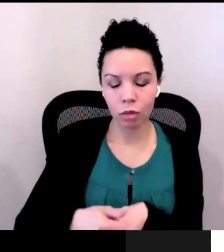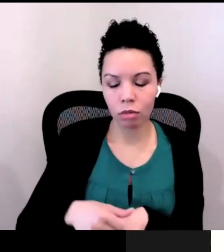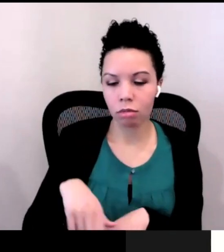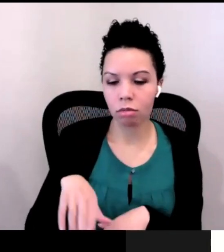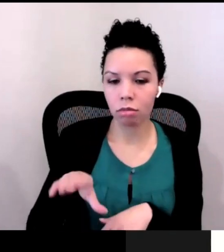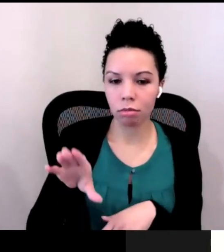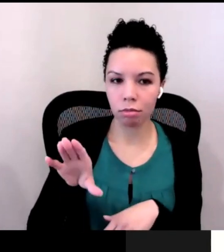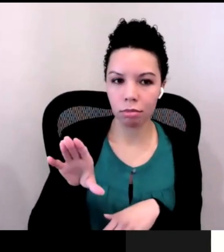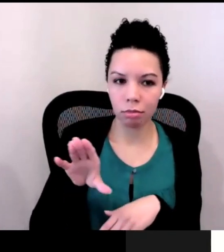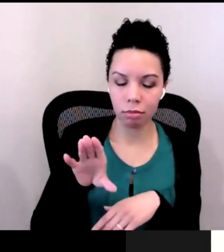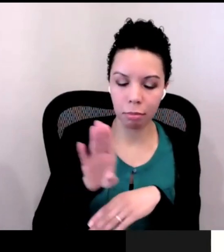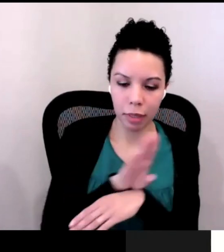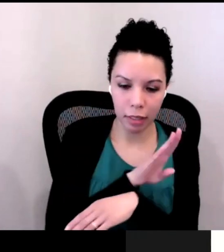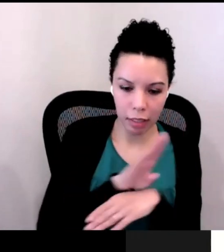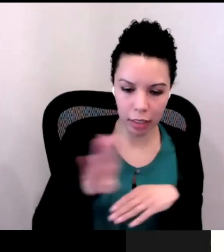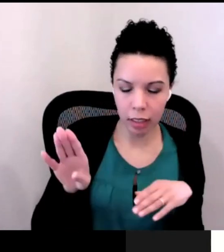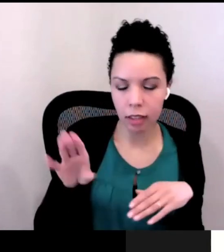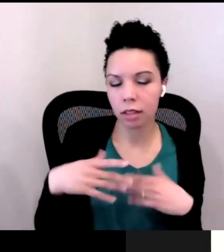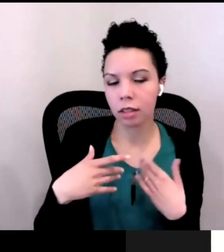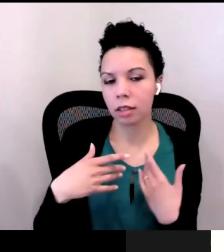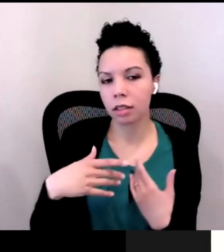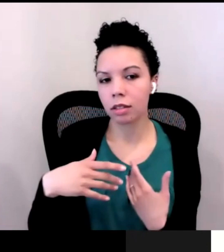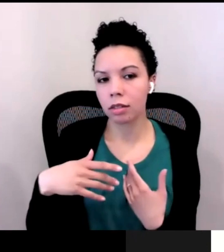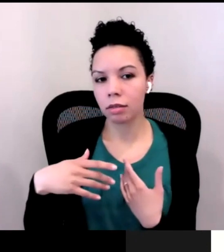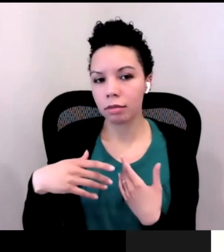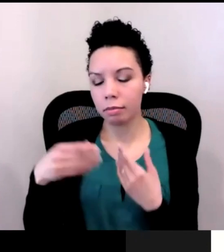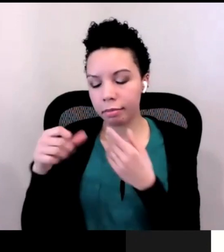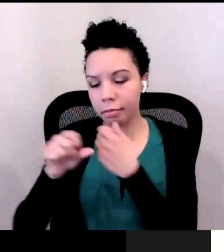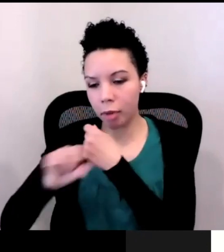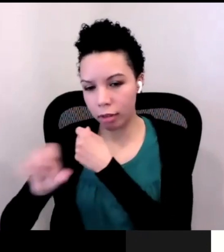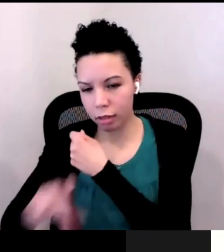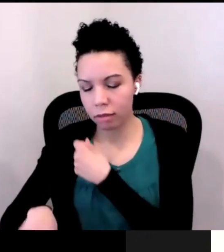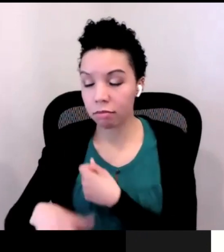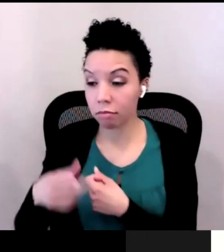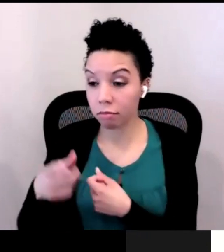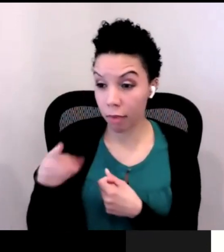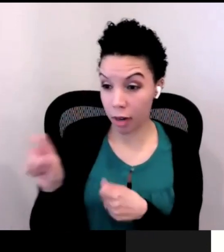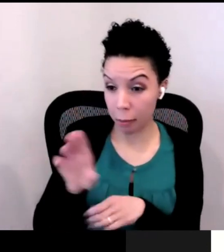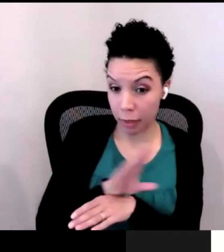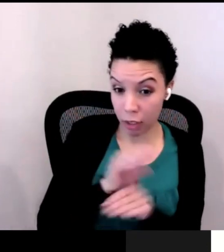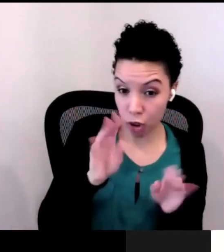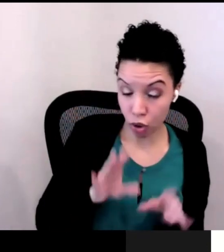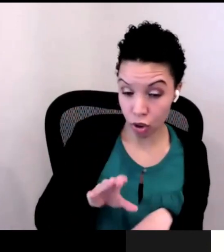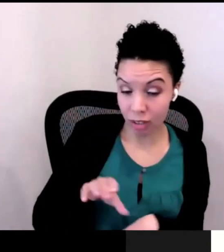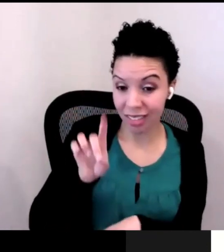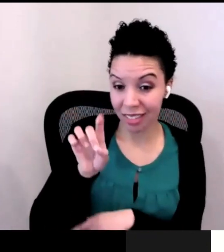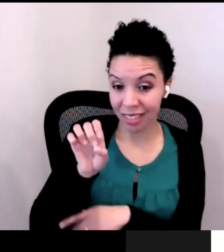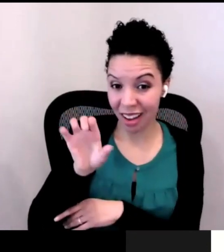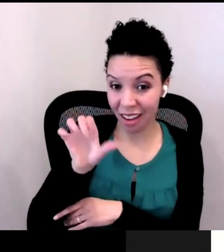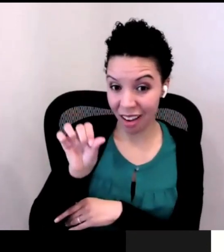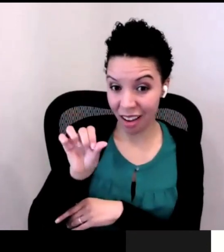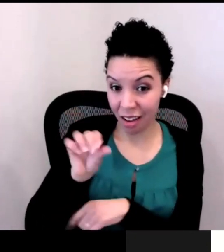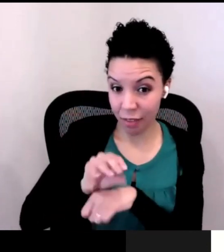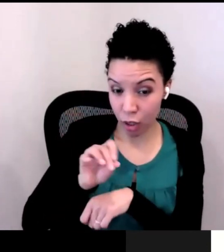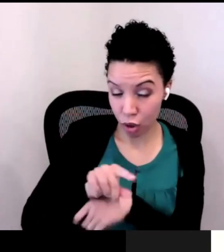marketing business teachers today? I know we do. We have some DECA advisors, FBLA. Who's in the house